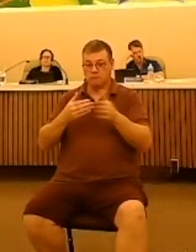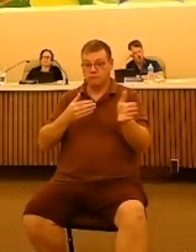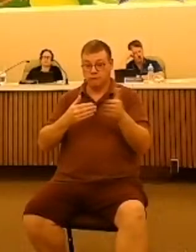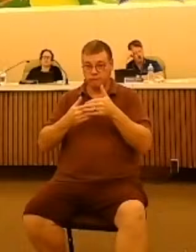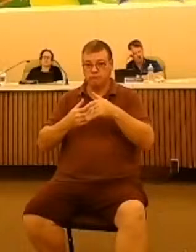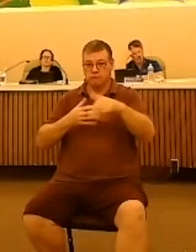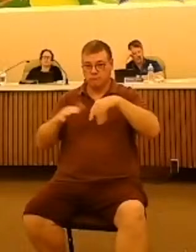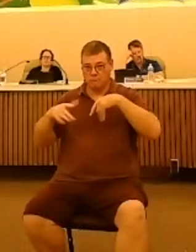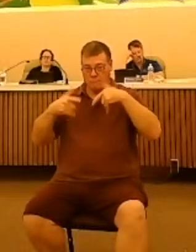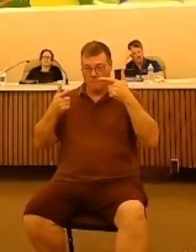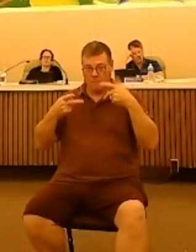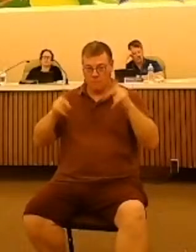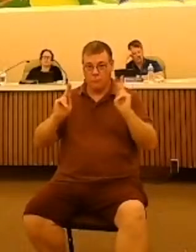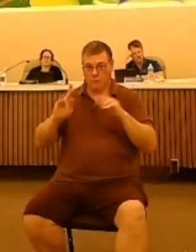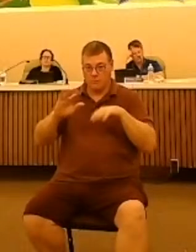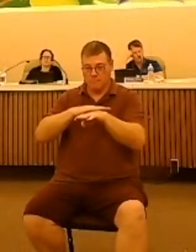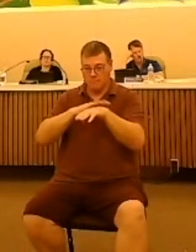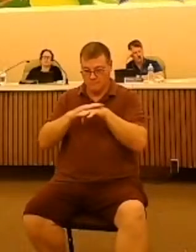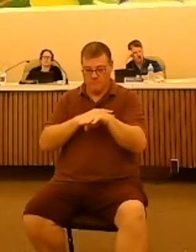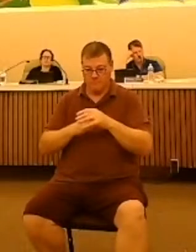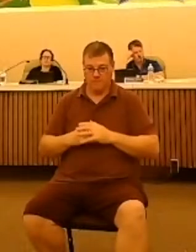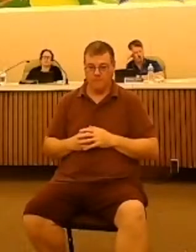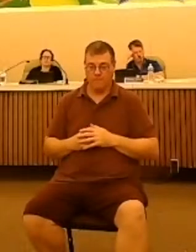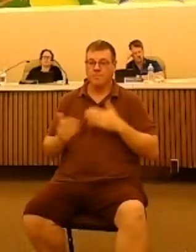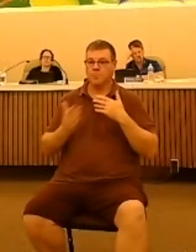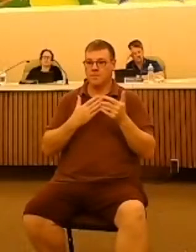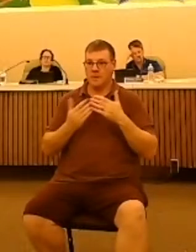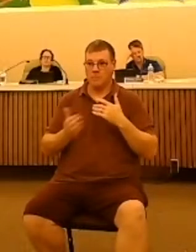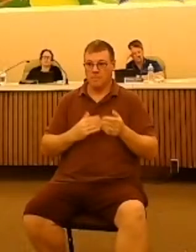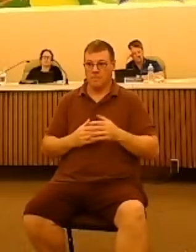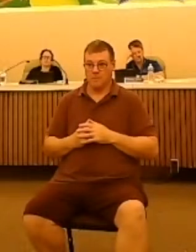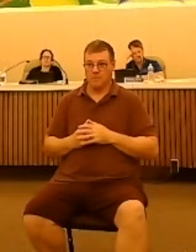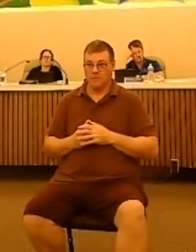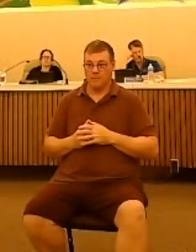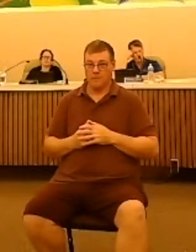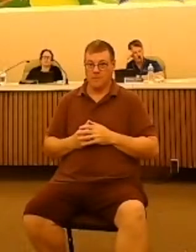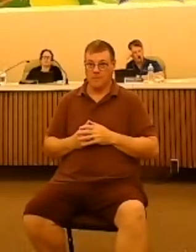through. But anyway.